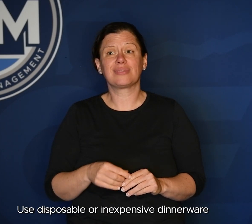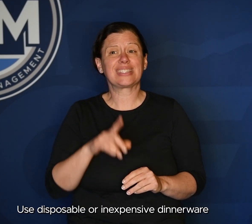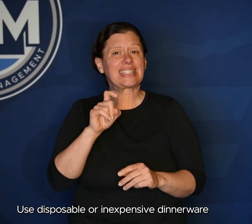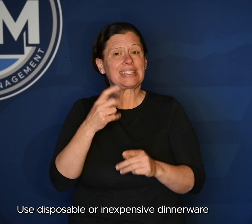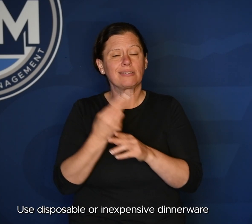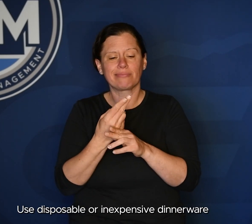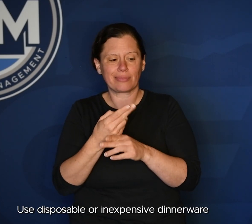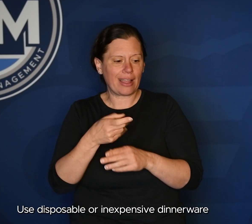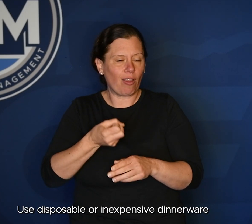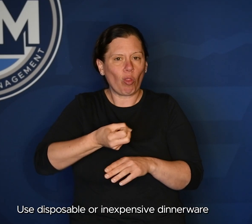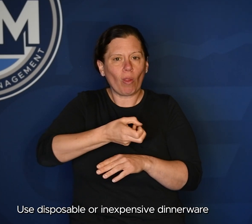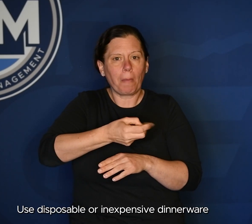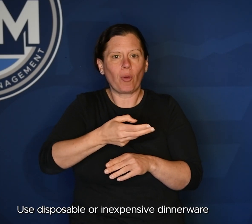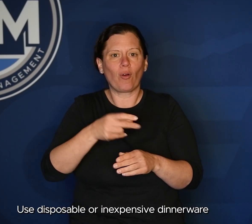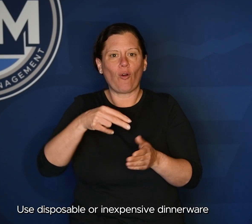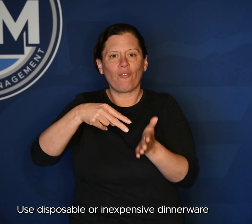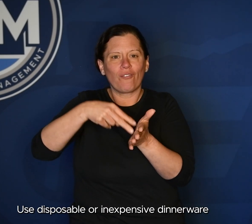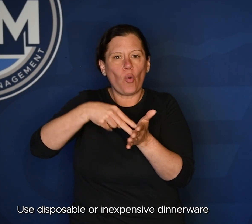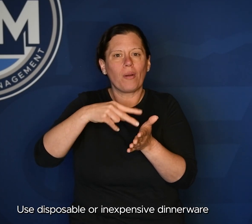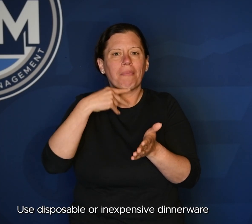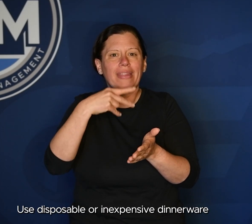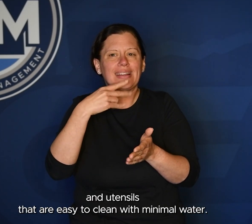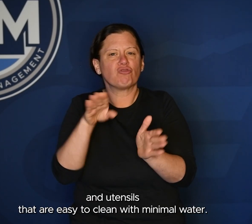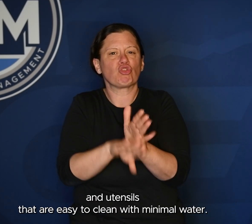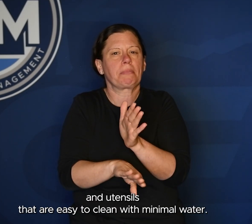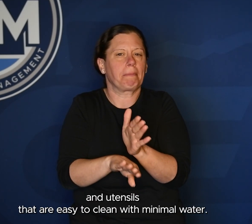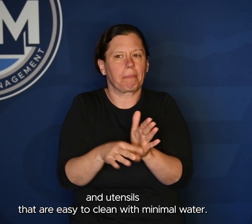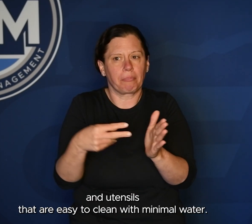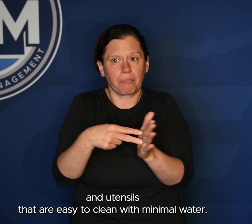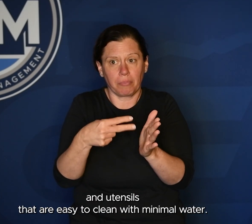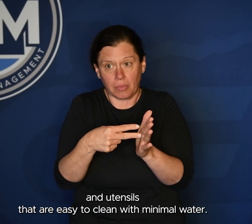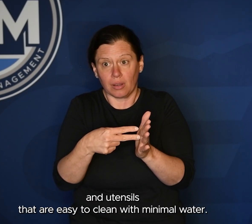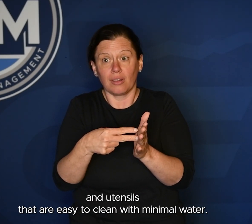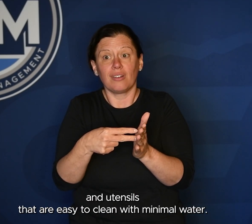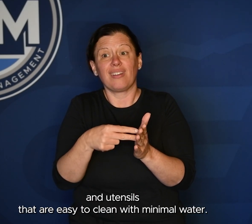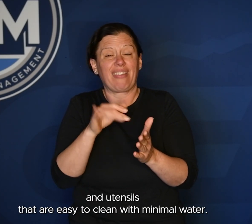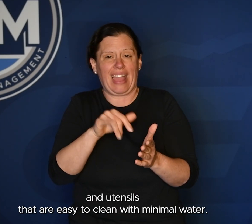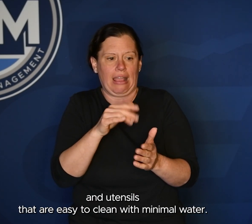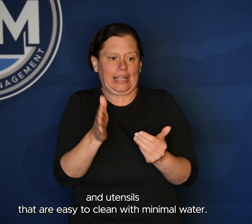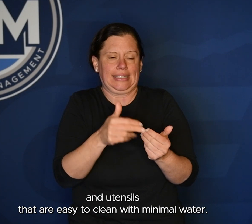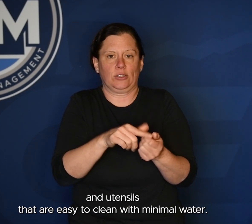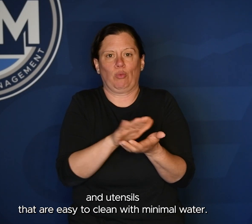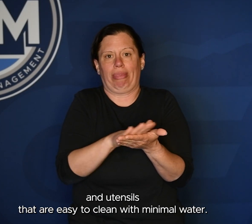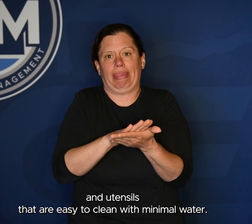Use disposable or inexpensive dinnerware and utensils that are easy to clean with minimal